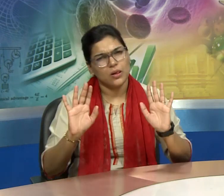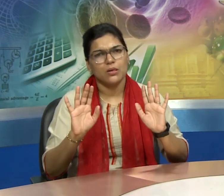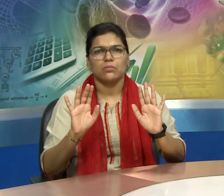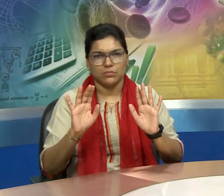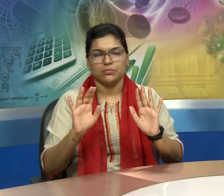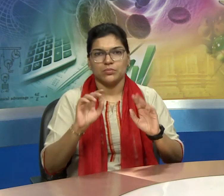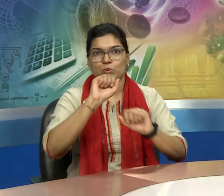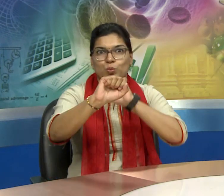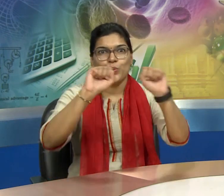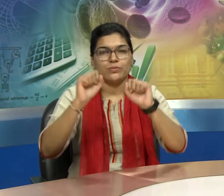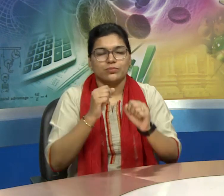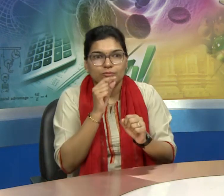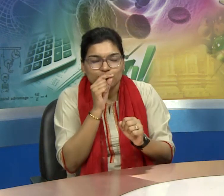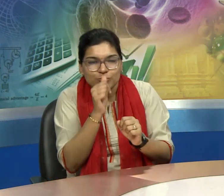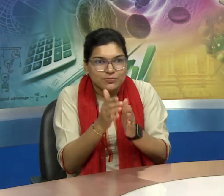recreation. Let me explain you